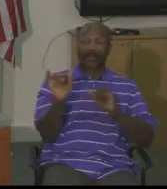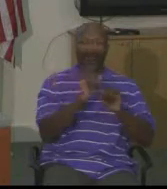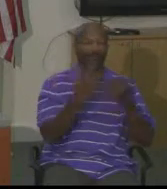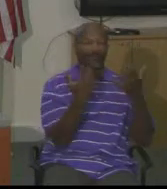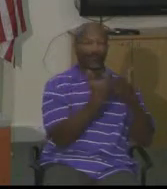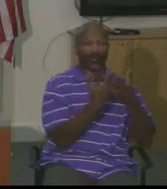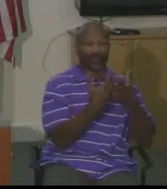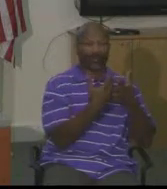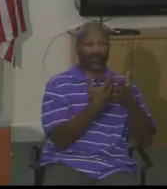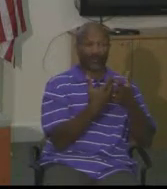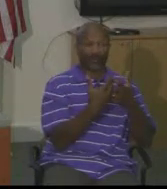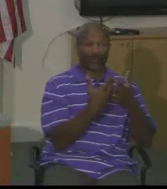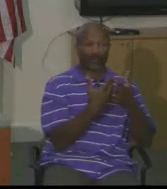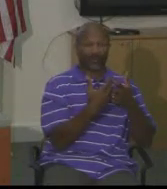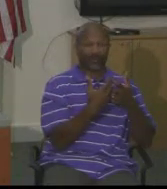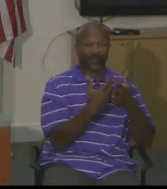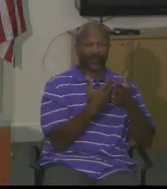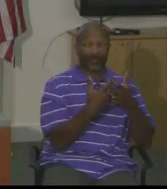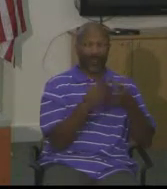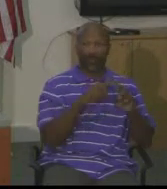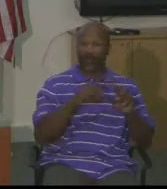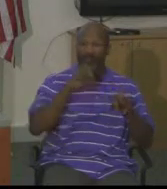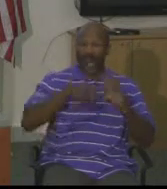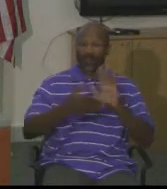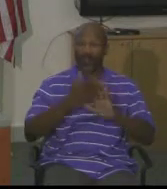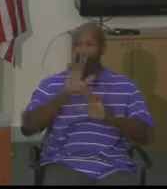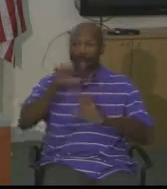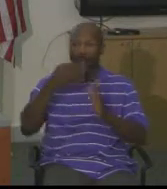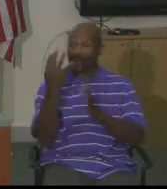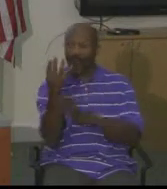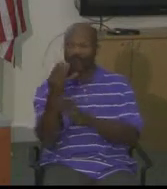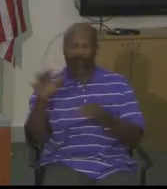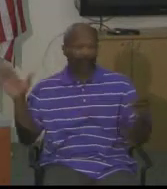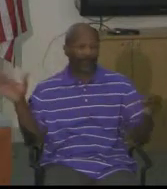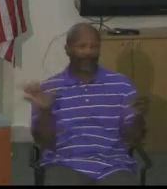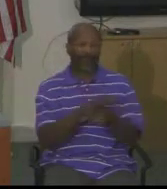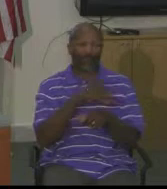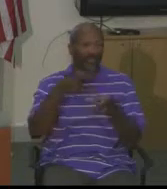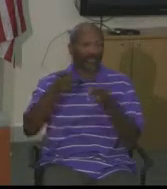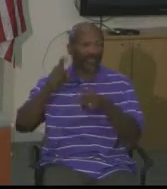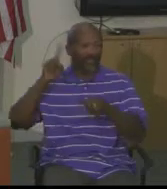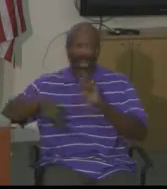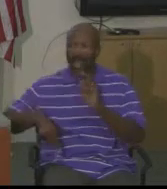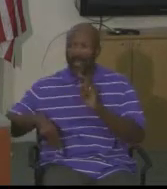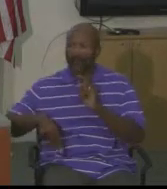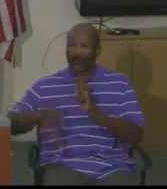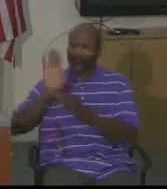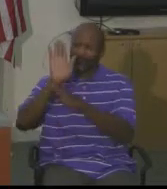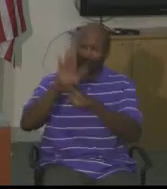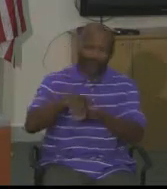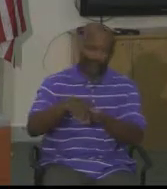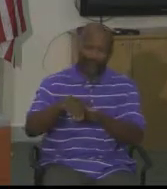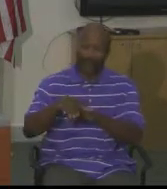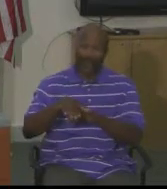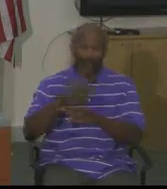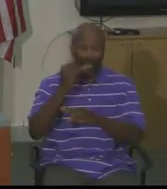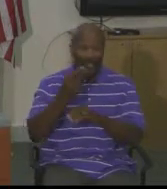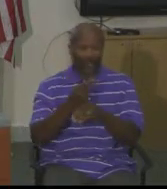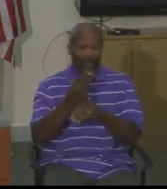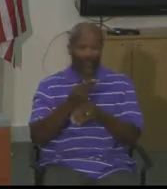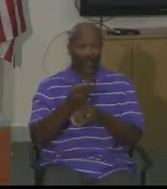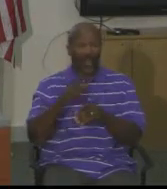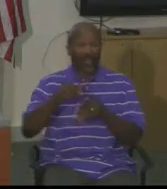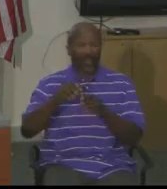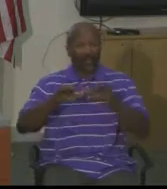you 4 slots, but you can't run all 4 at max speed. And you have to combine them into a slower